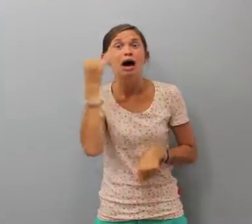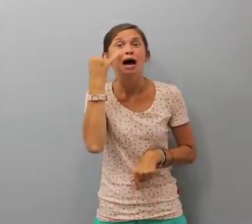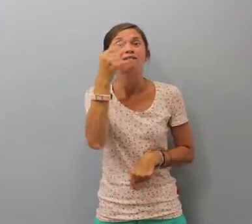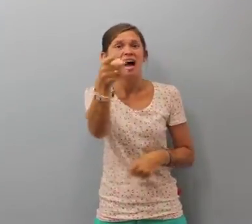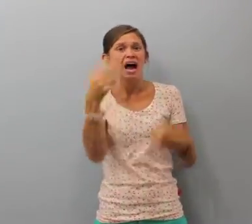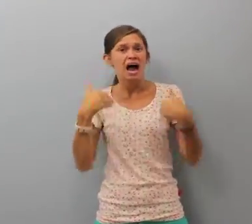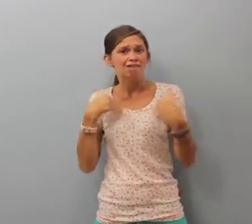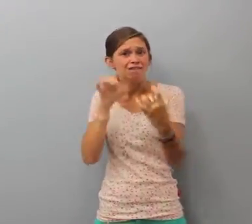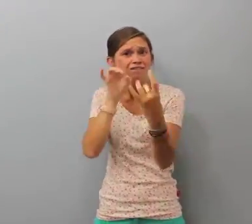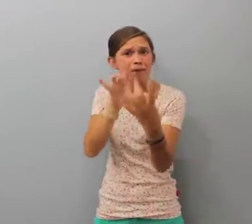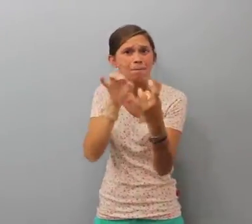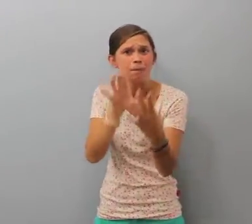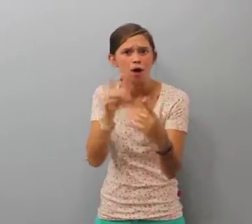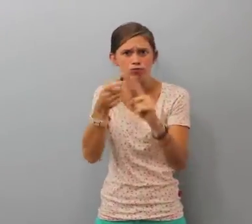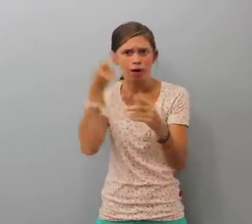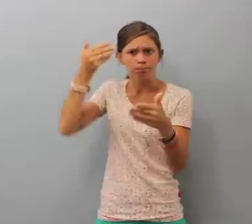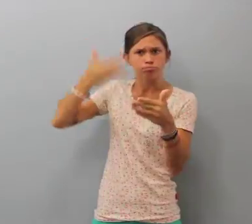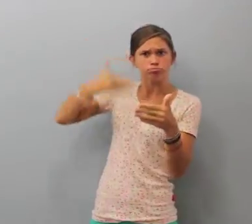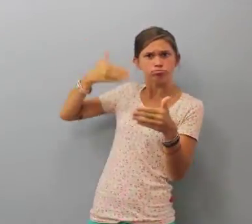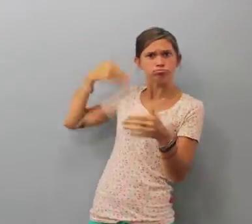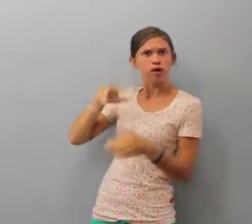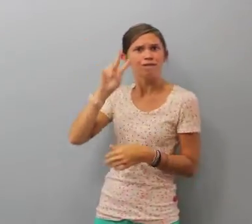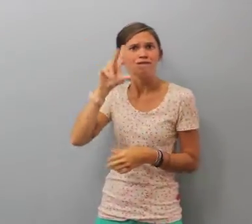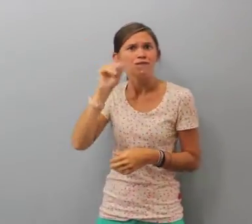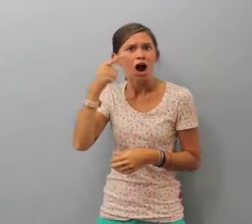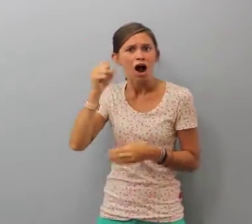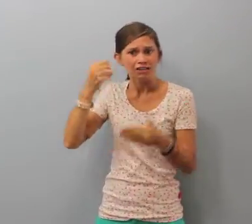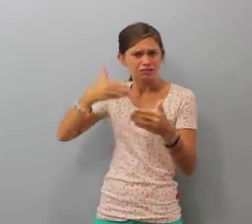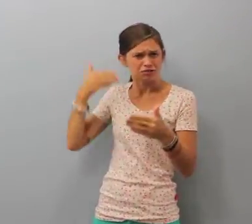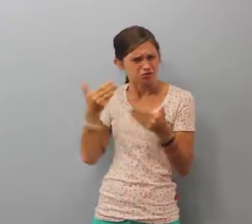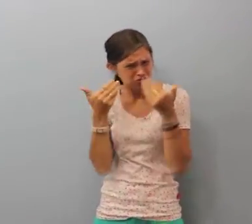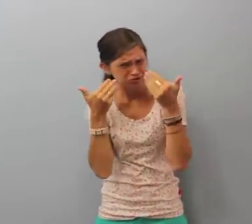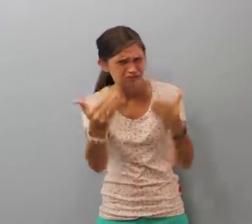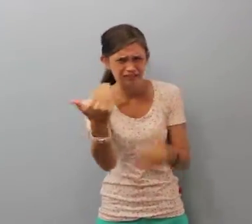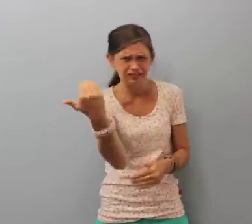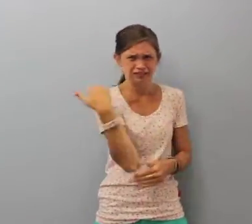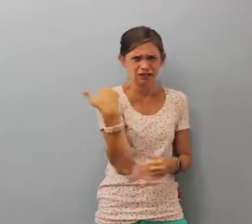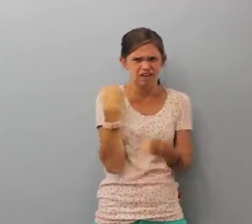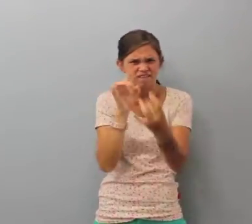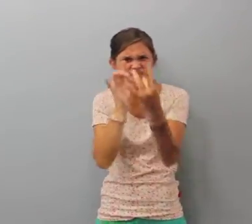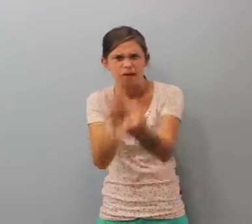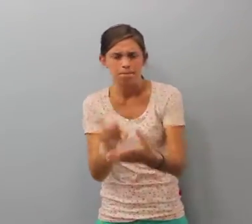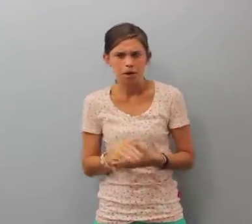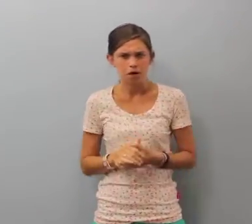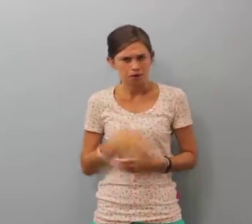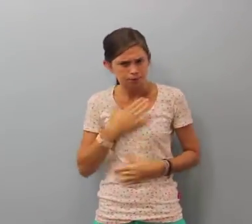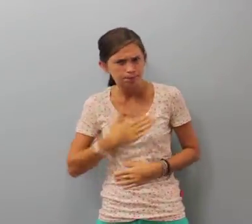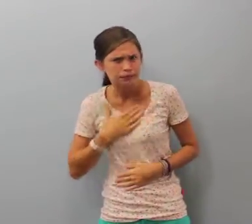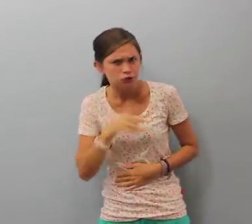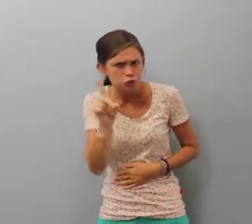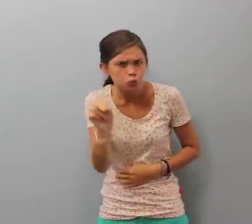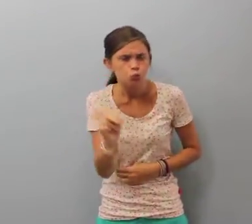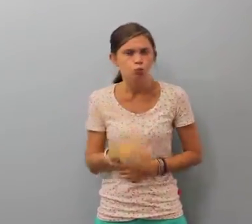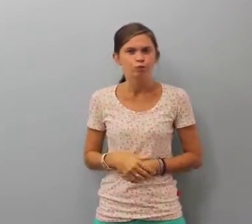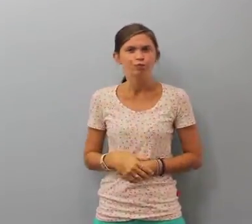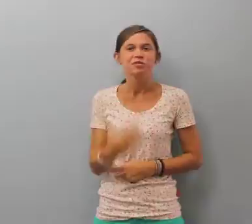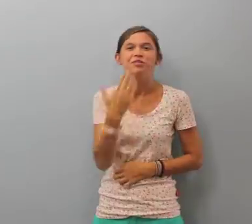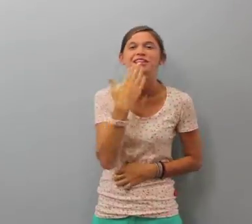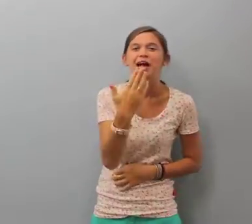shirt. Also, I wanted to let you know, if you have any feedback from past vlogs or today's vlog,